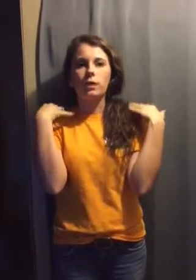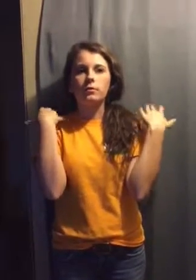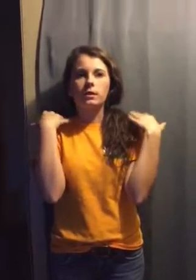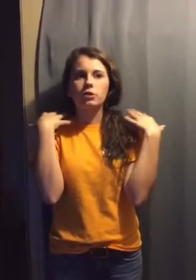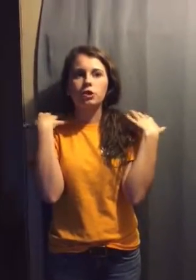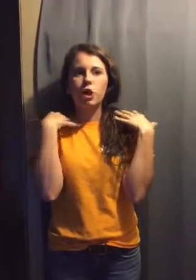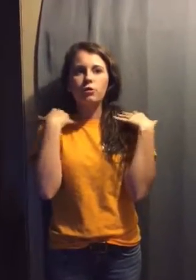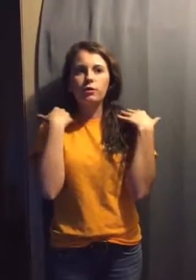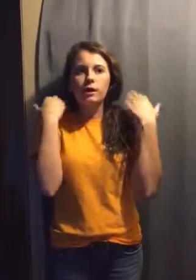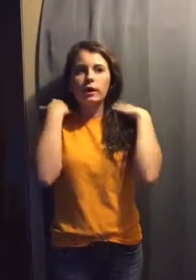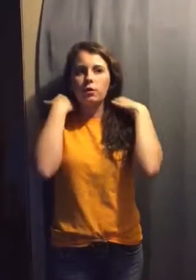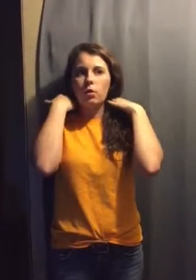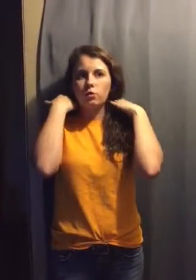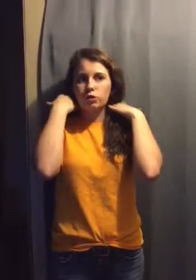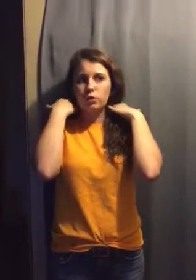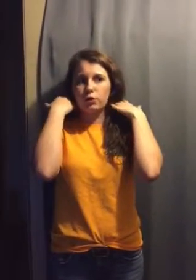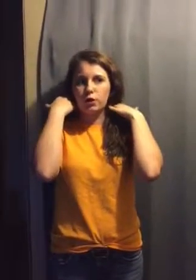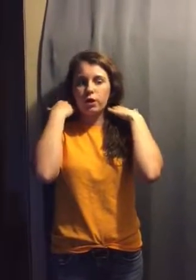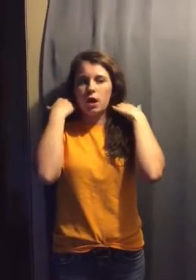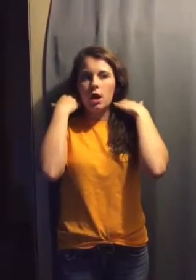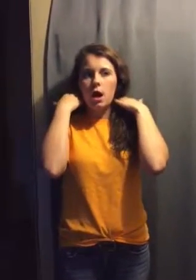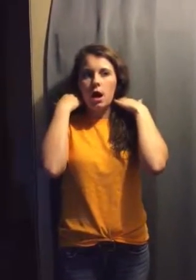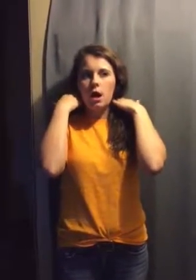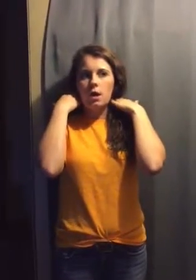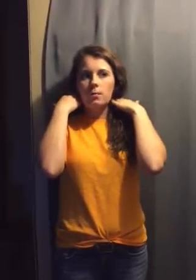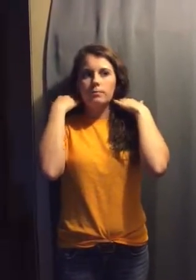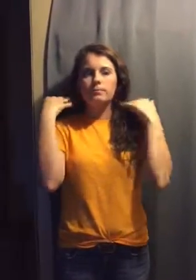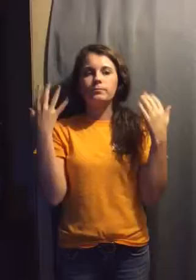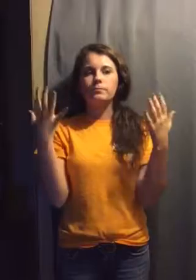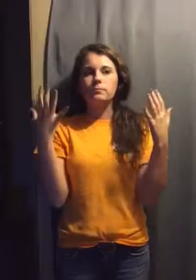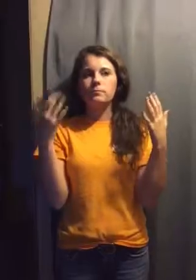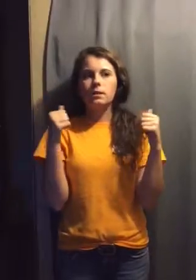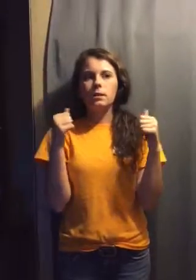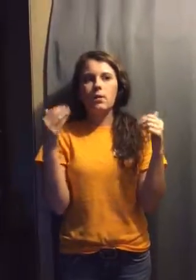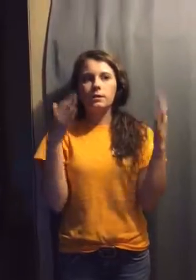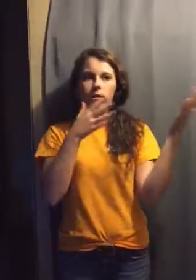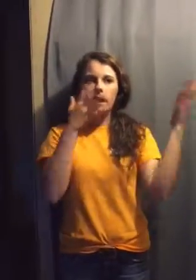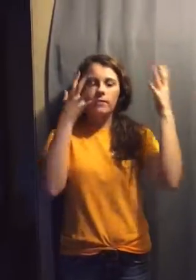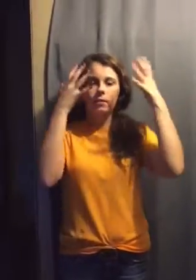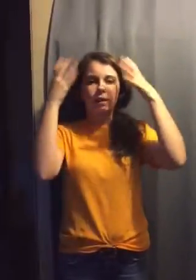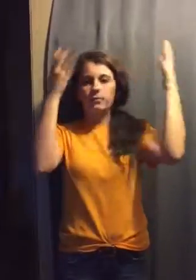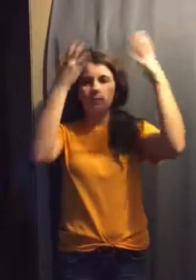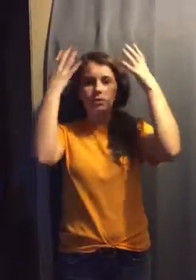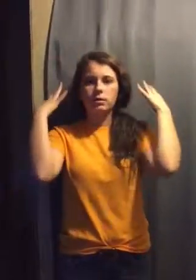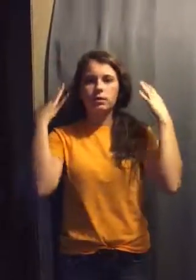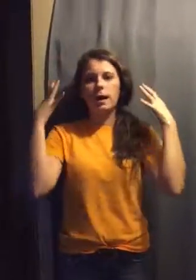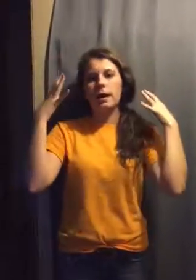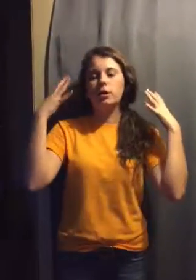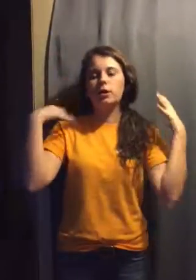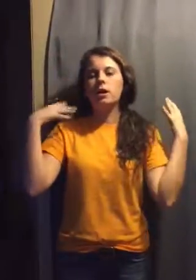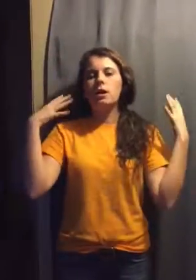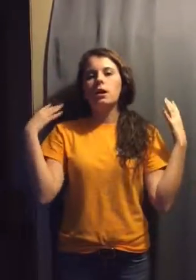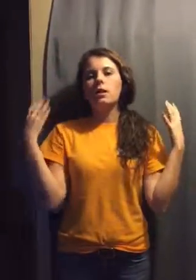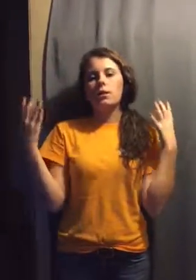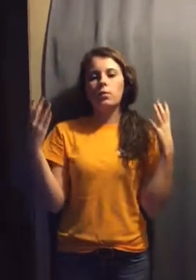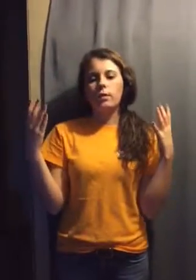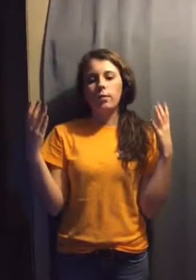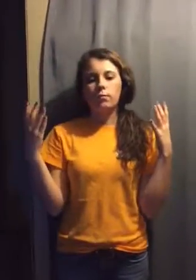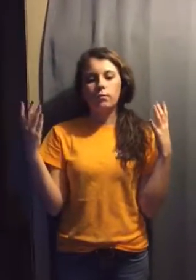it was either shoulder length or shorter. Um, it always covered most of their hair. They wore it probably